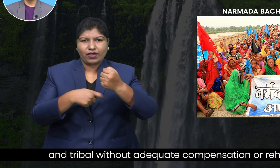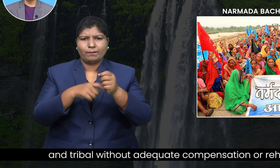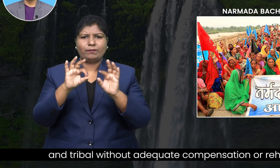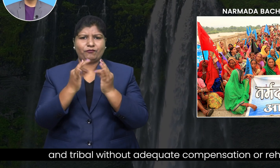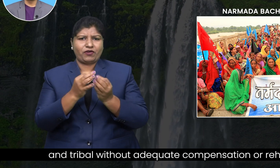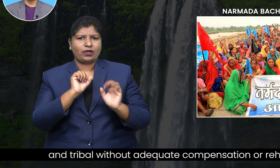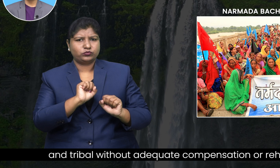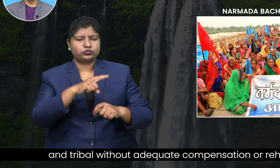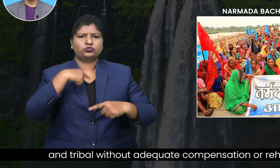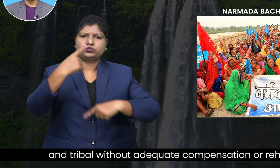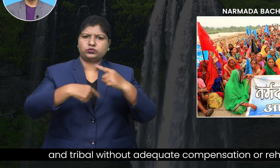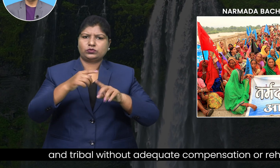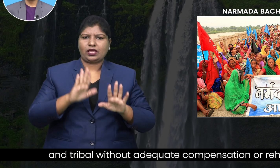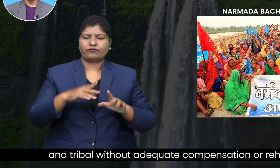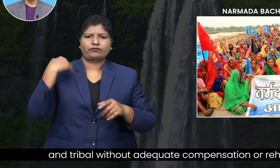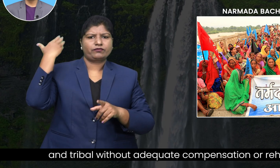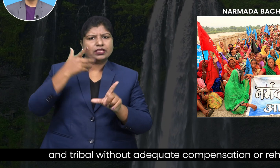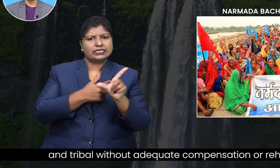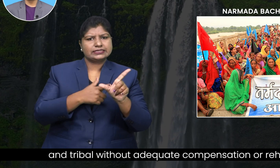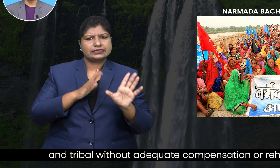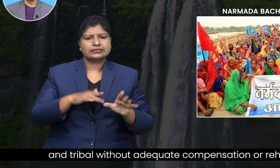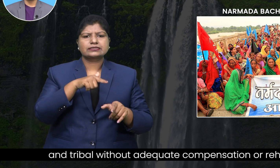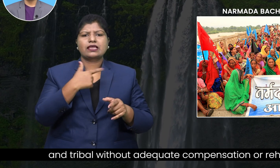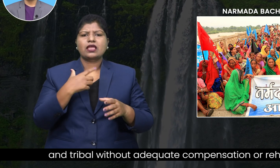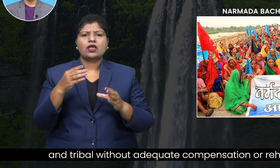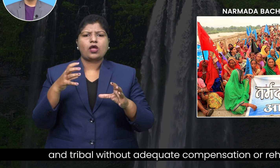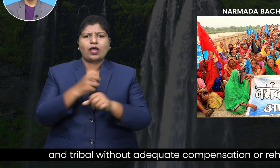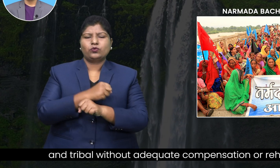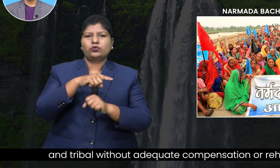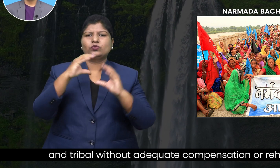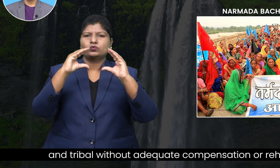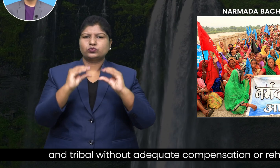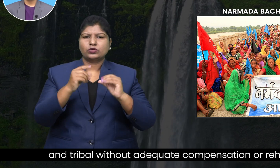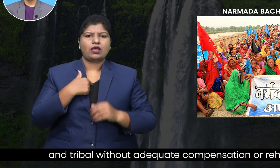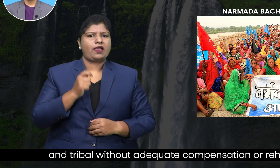without adequate compensation or rehabilitation.